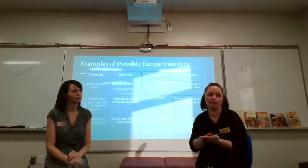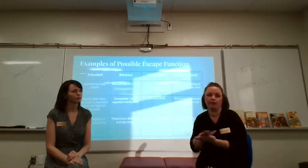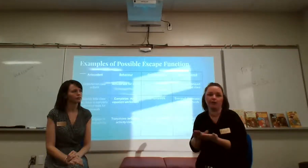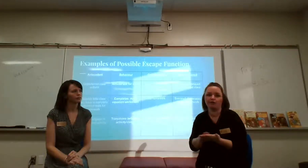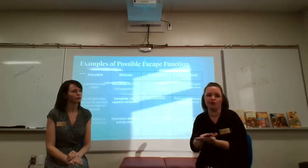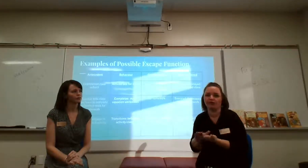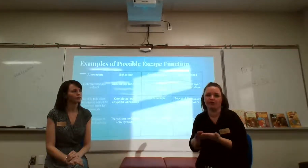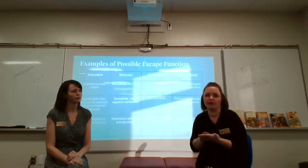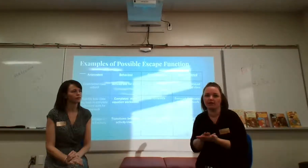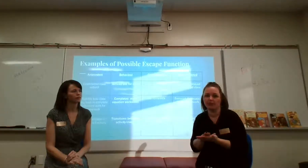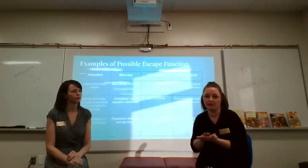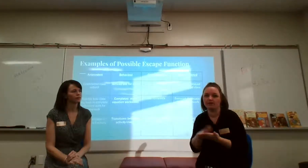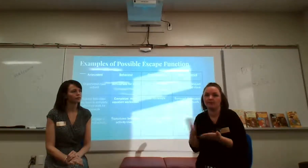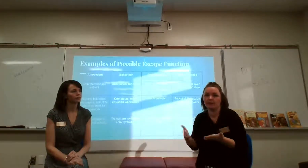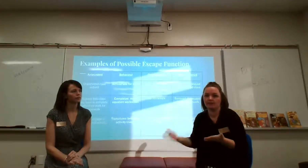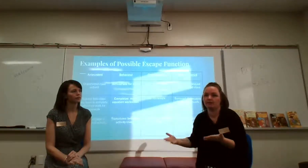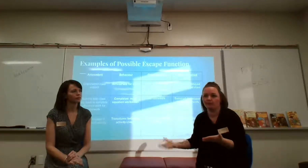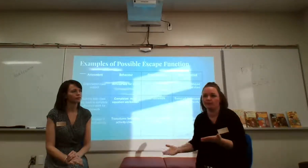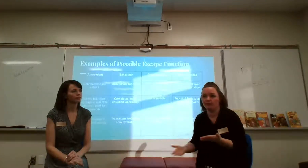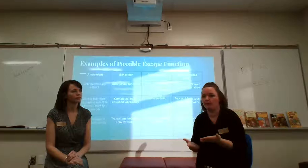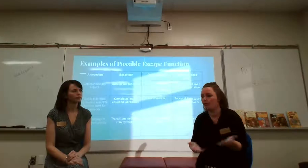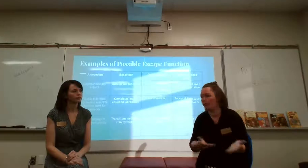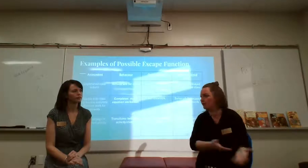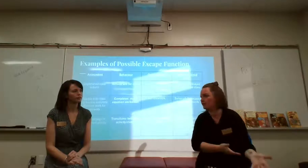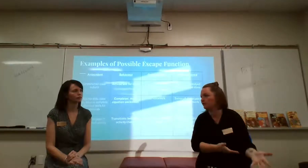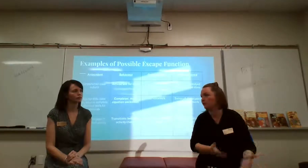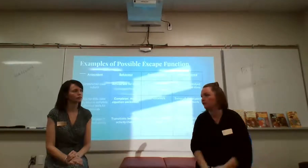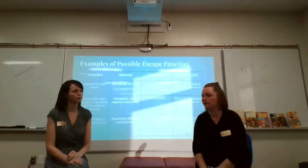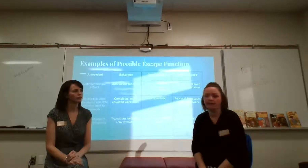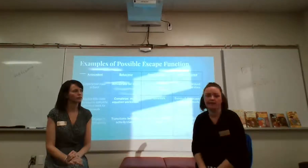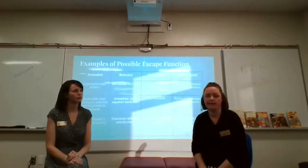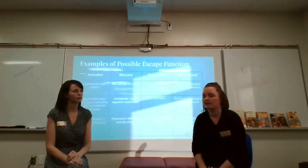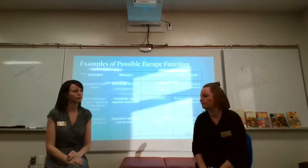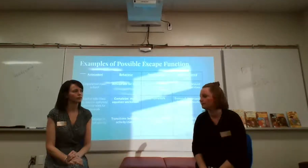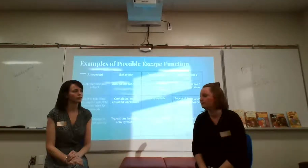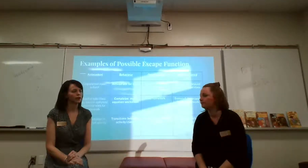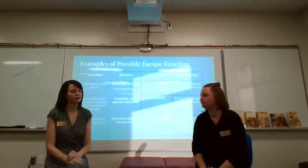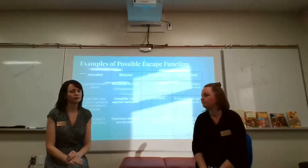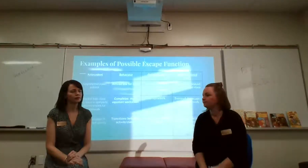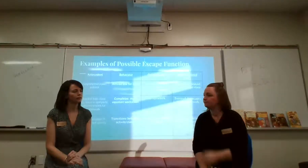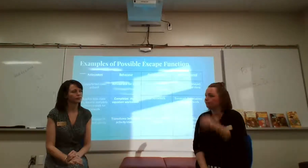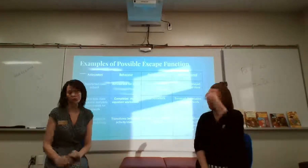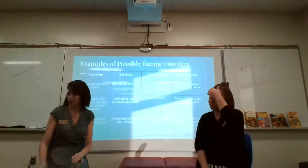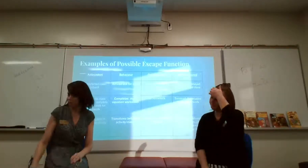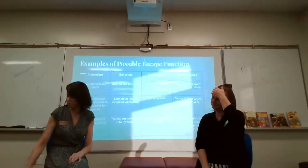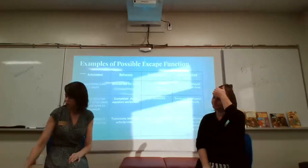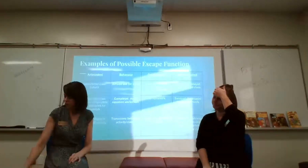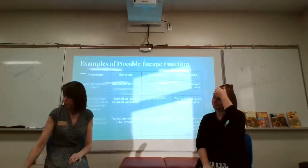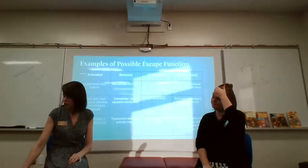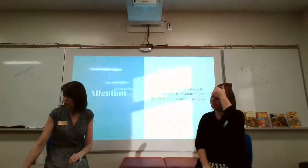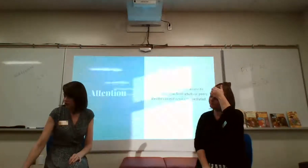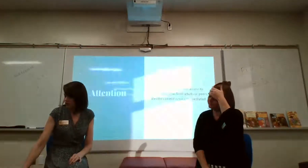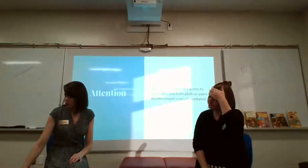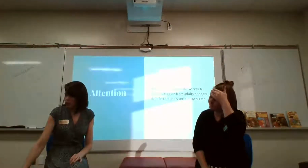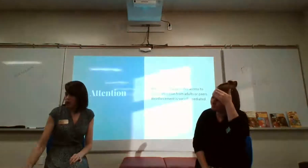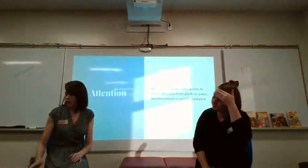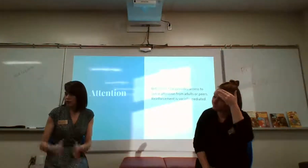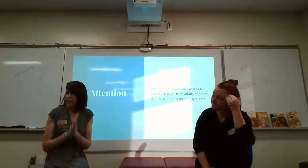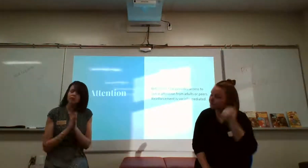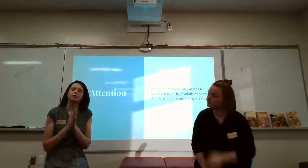no other choice in the consequences but to remove them or to remove the rest of the class. Yeah. Okay. All right, so next we're going to